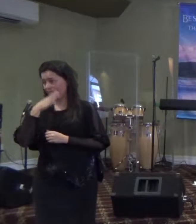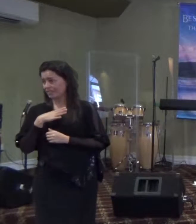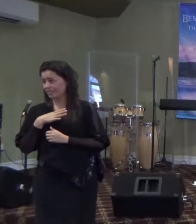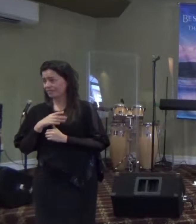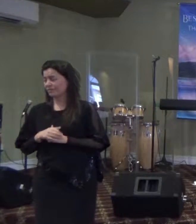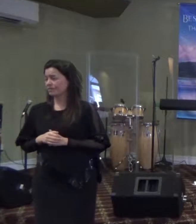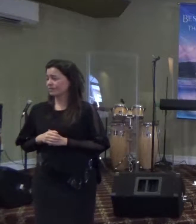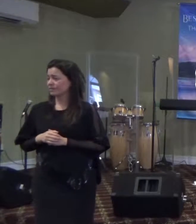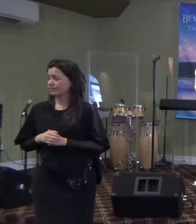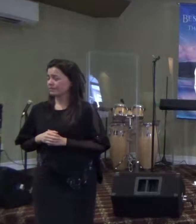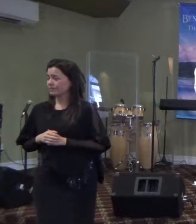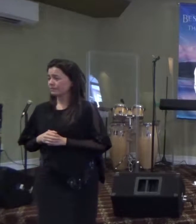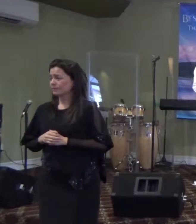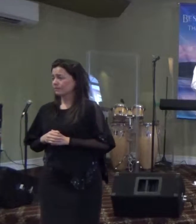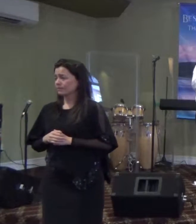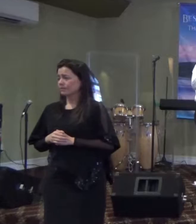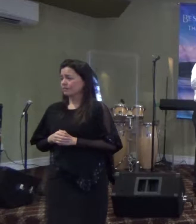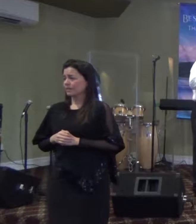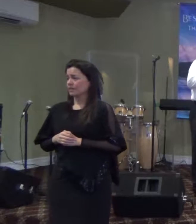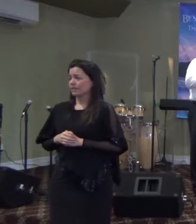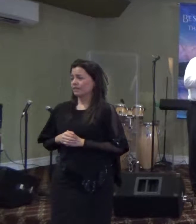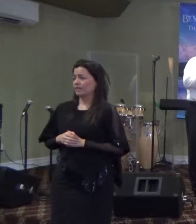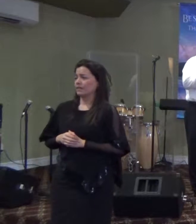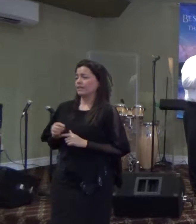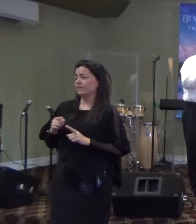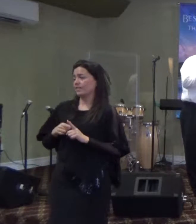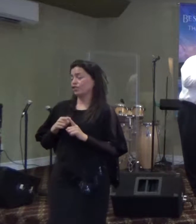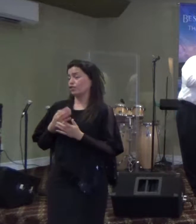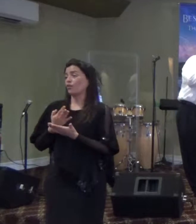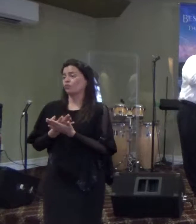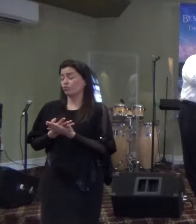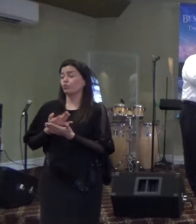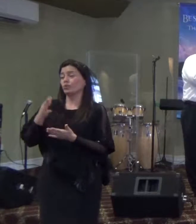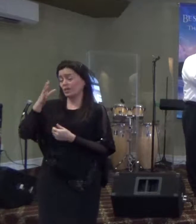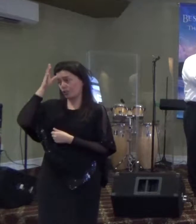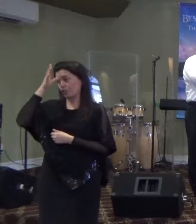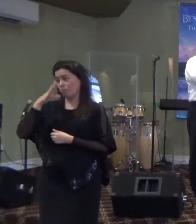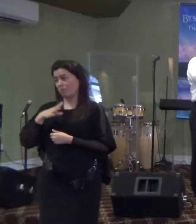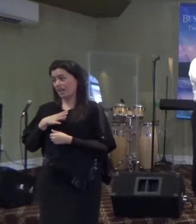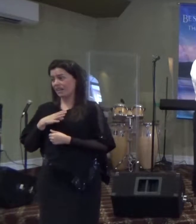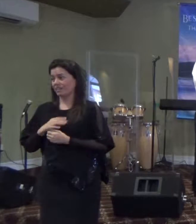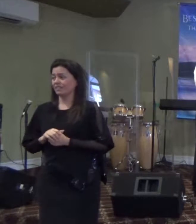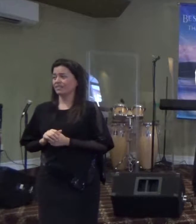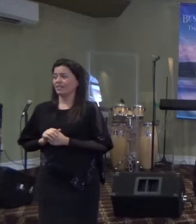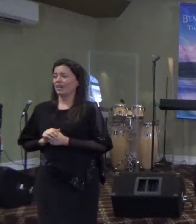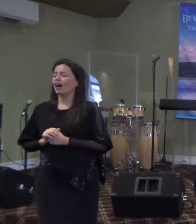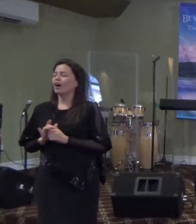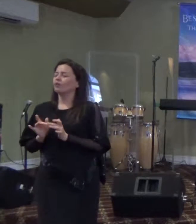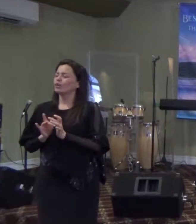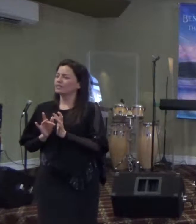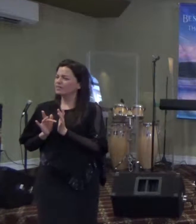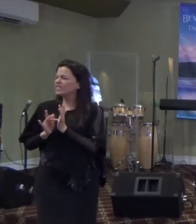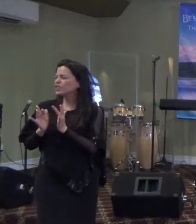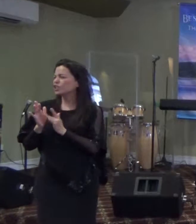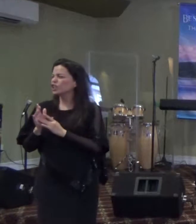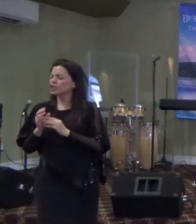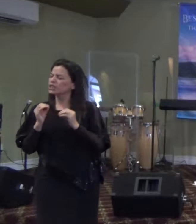Este hombre This man es el rico de la parábola is a rich man of the parable que habló Jesús. that Jesus spoke